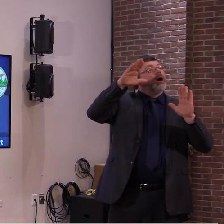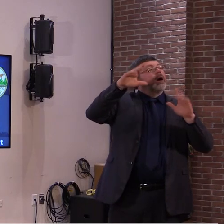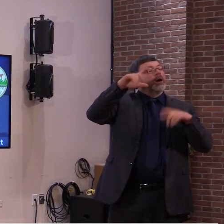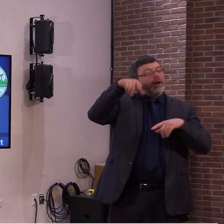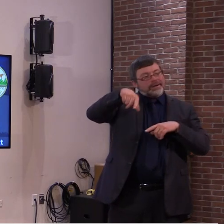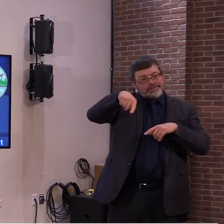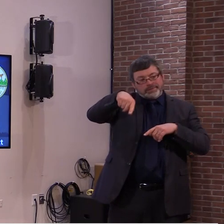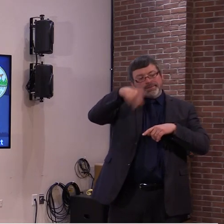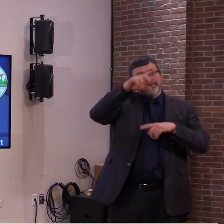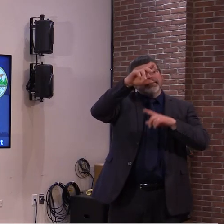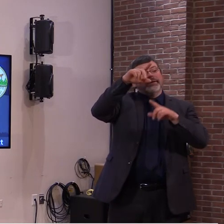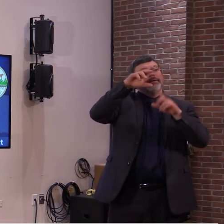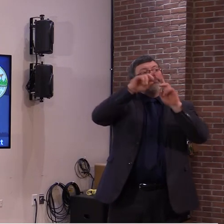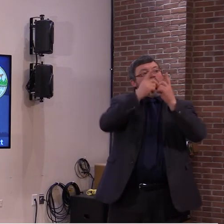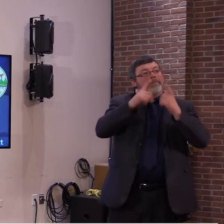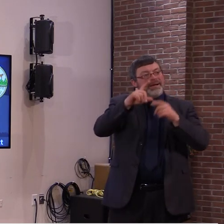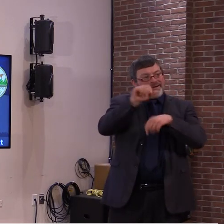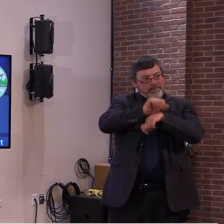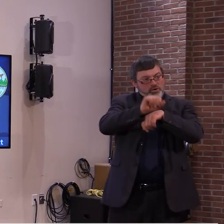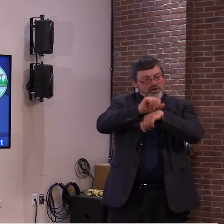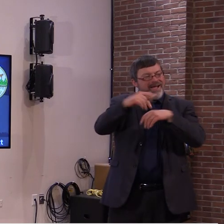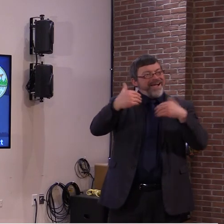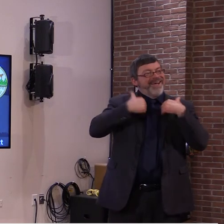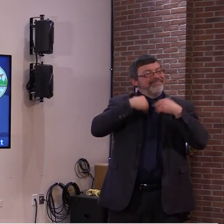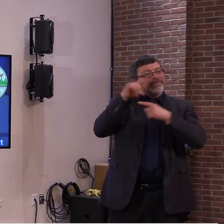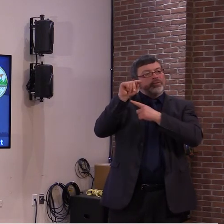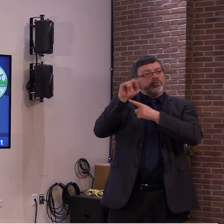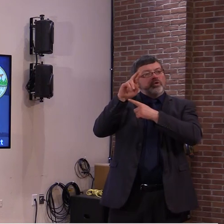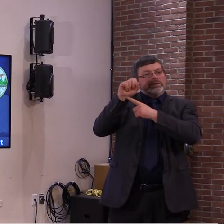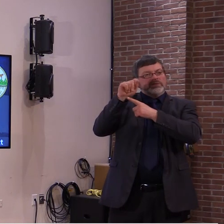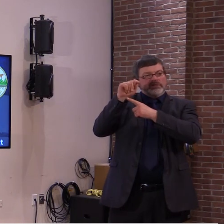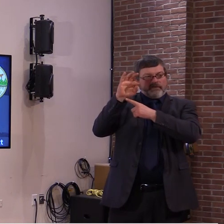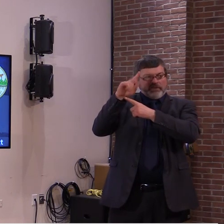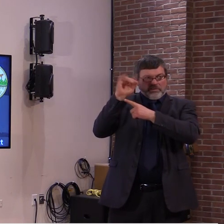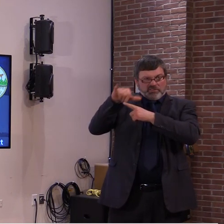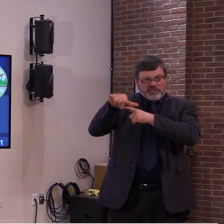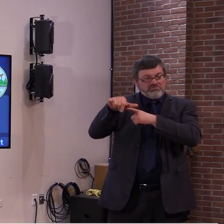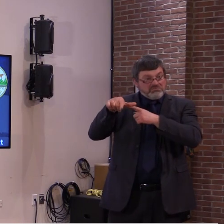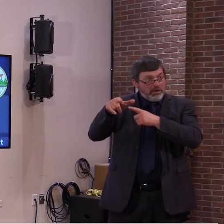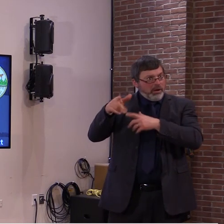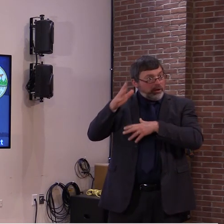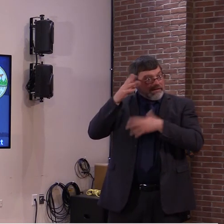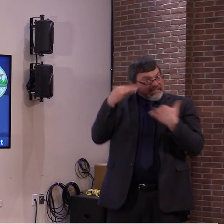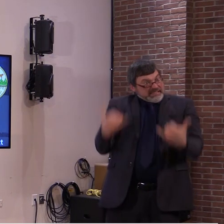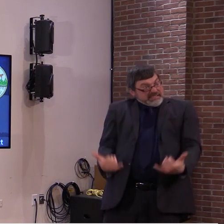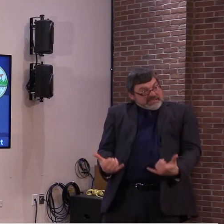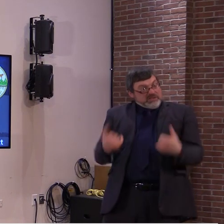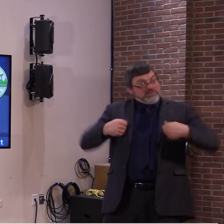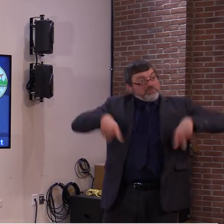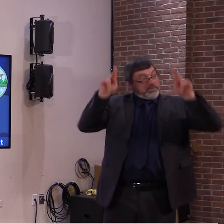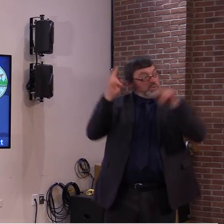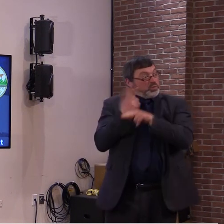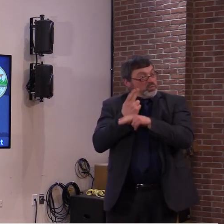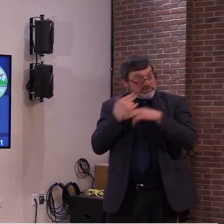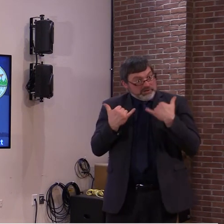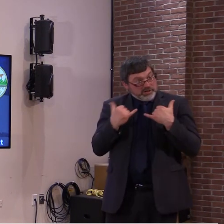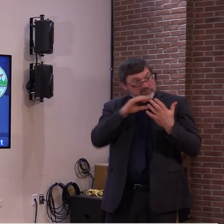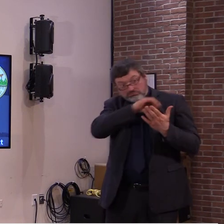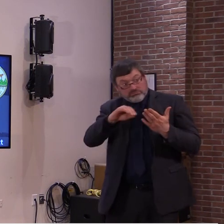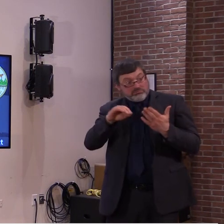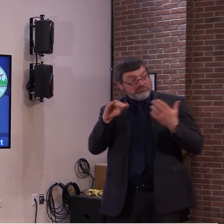I'm not aware of flexibility within the trust fund. Yeah, I didn't hear anything about that. And